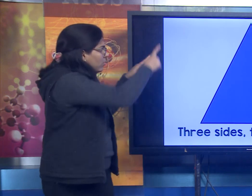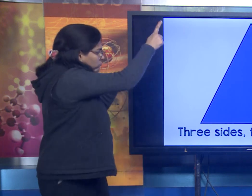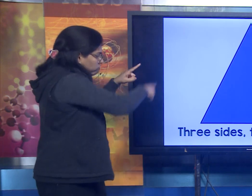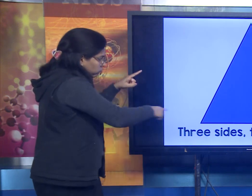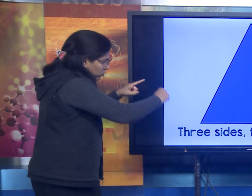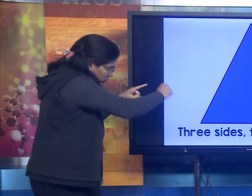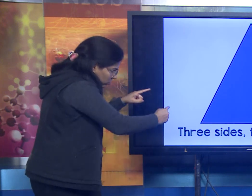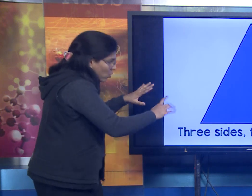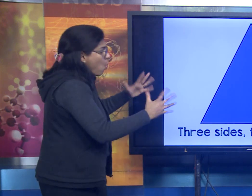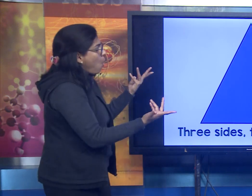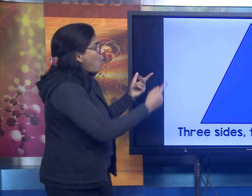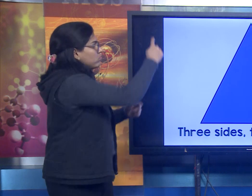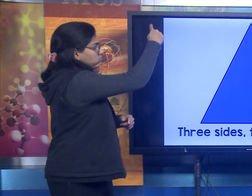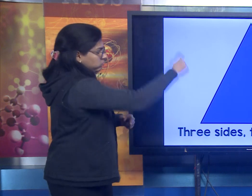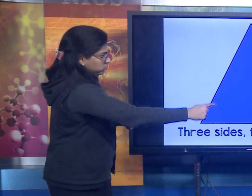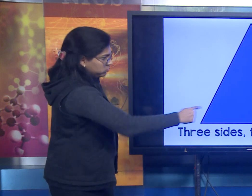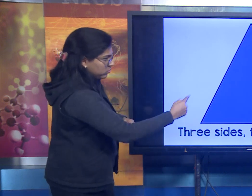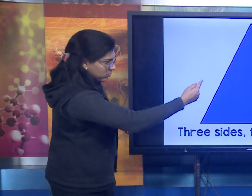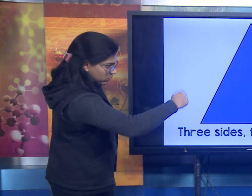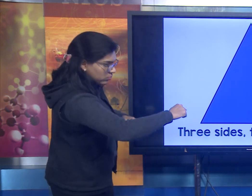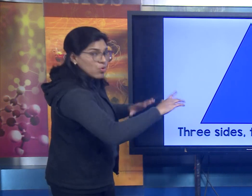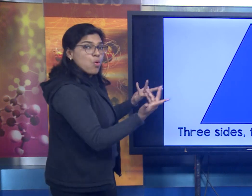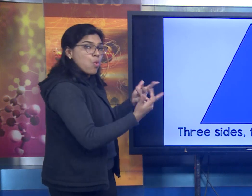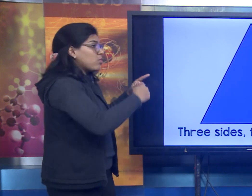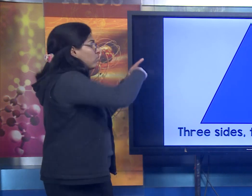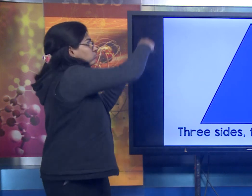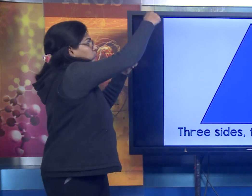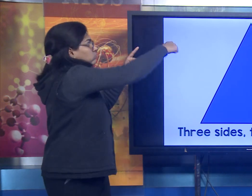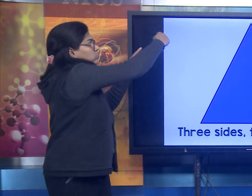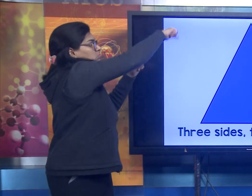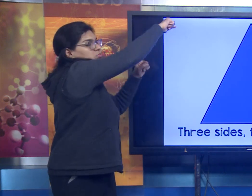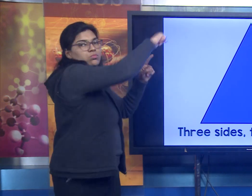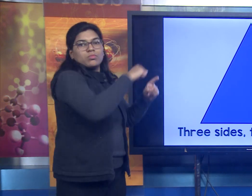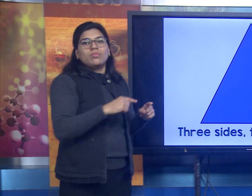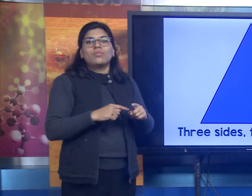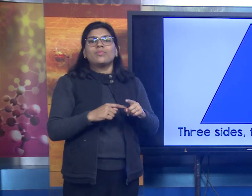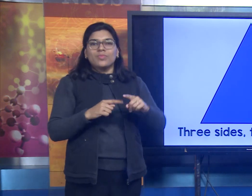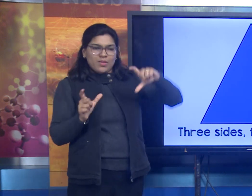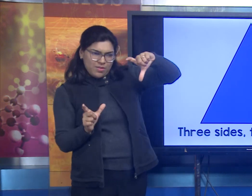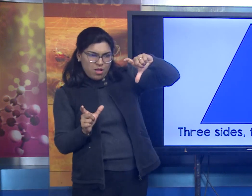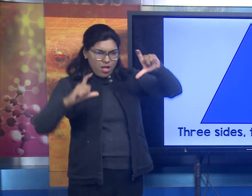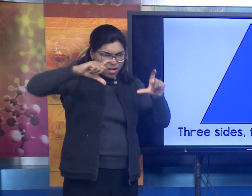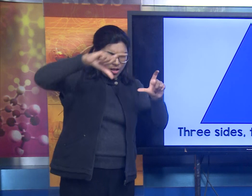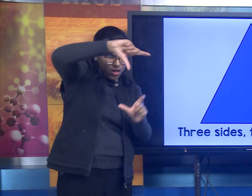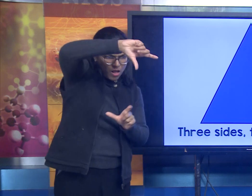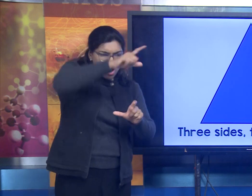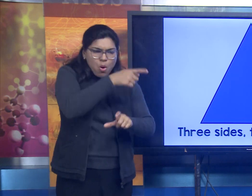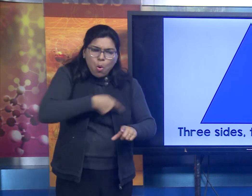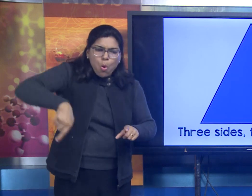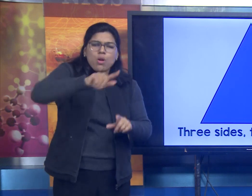some angles. So in this triangle, one upper angle and below